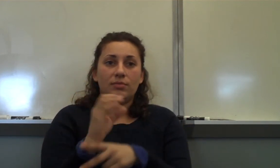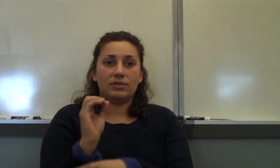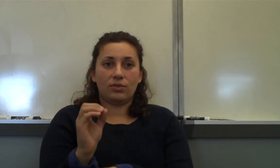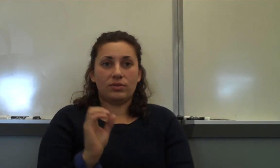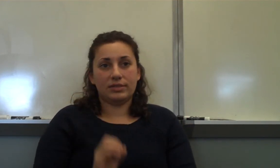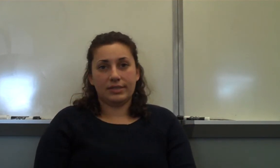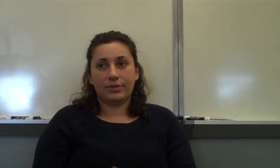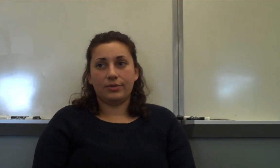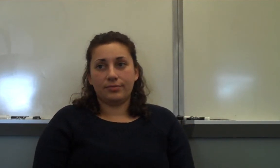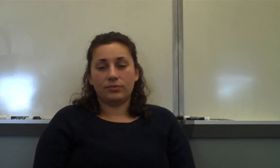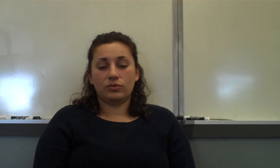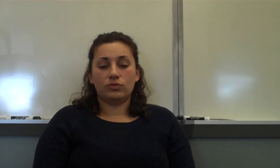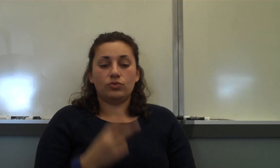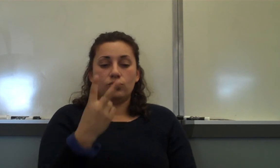6. Okay.